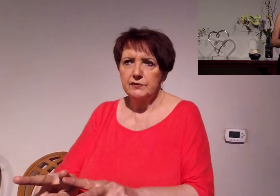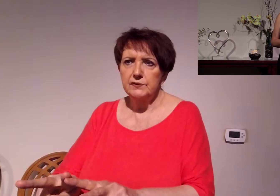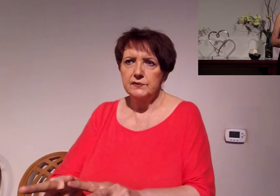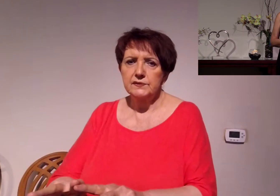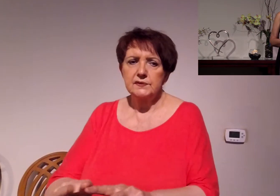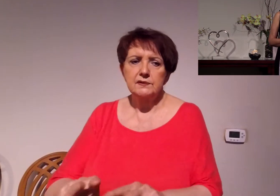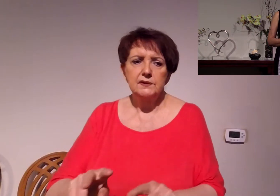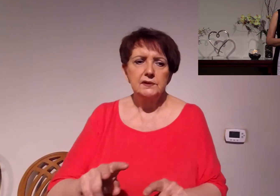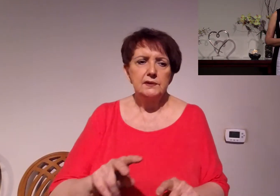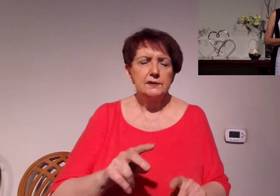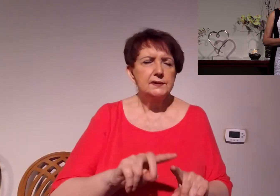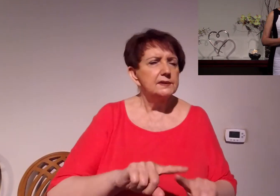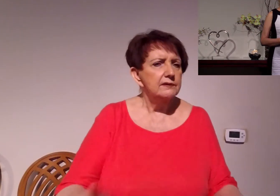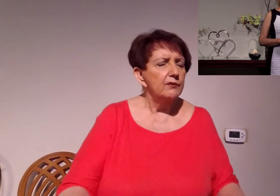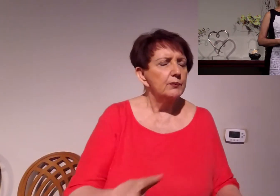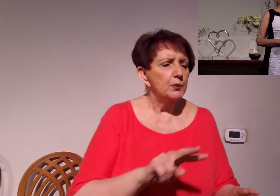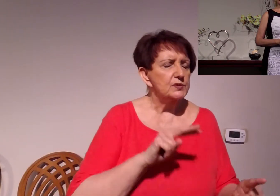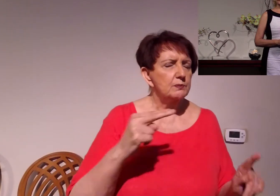of view.